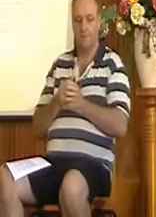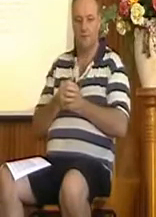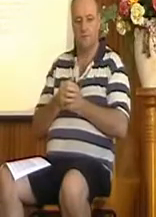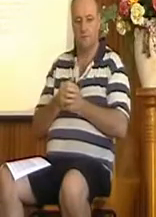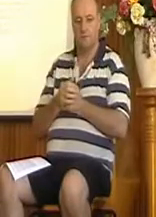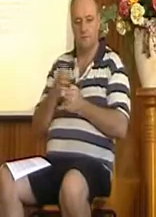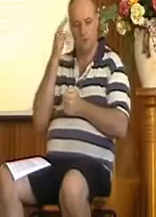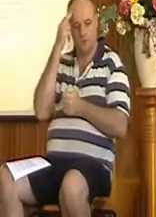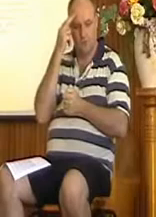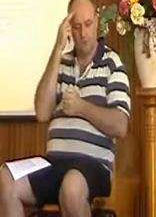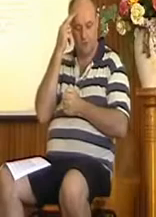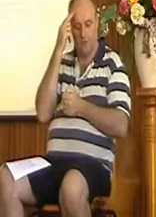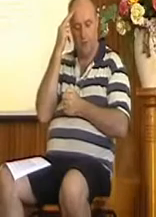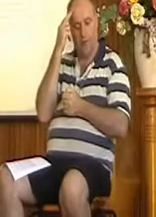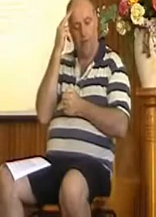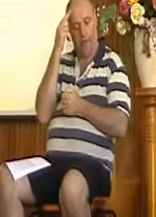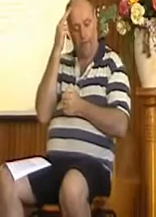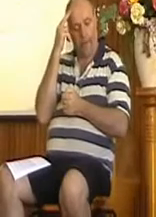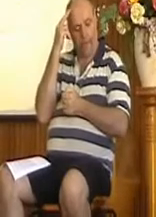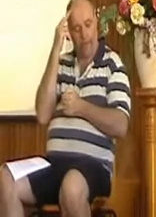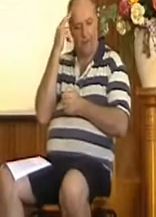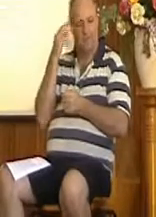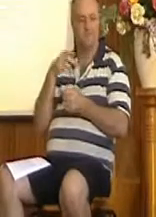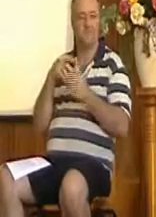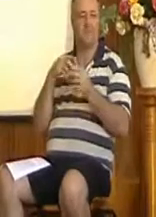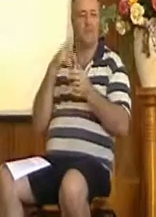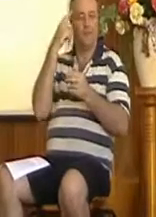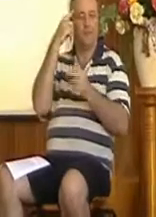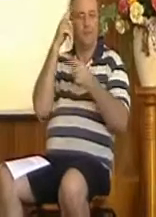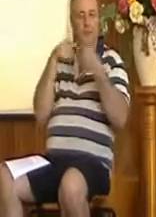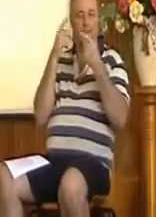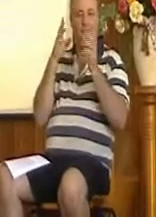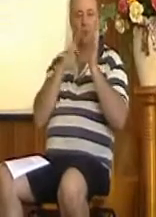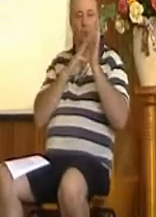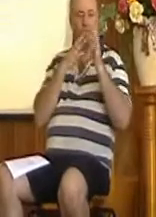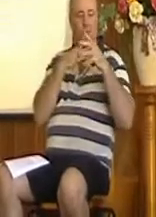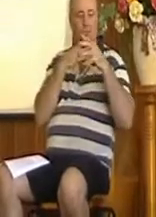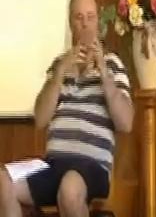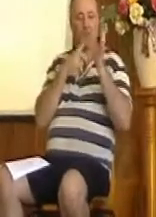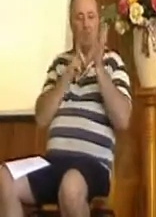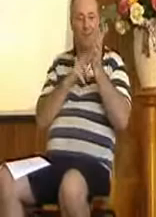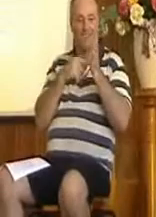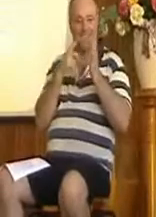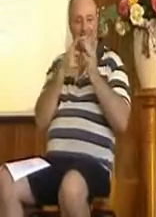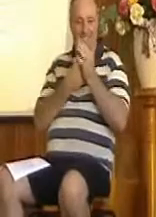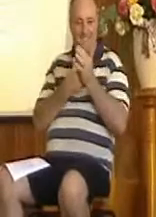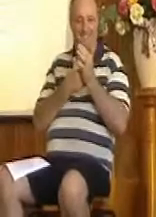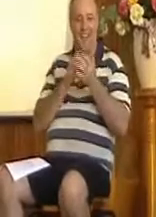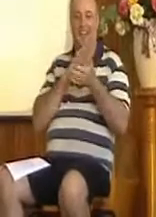You're dreaming away, Walter Morrissey. Oh, hallelujah, glory be to God,